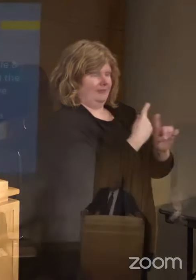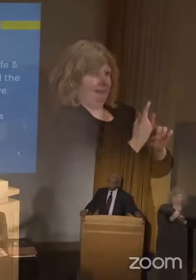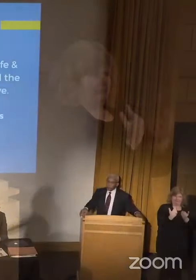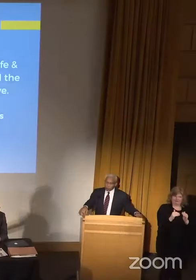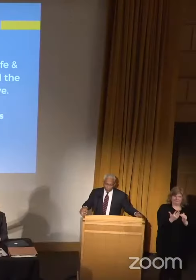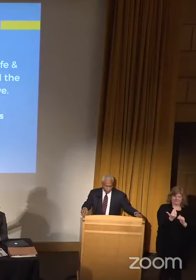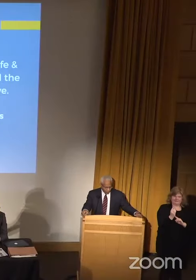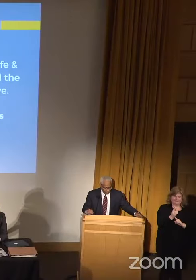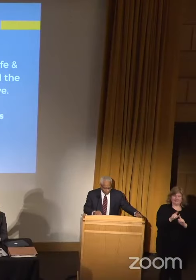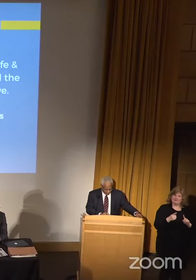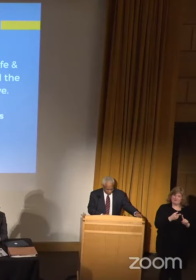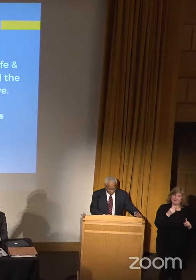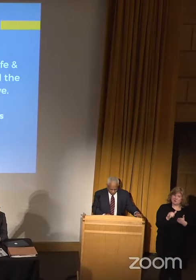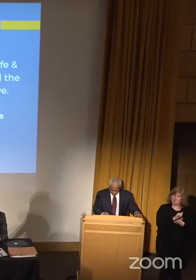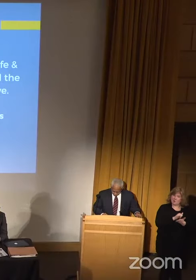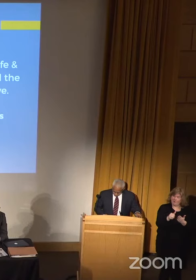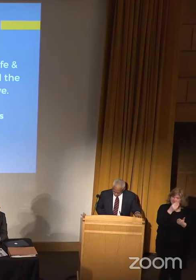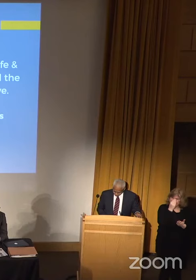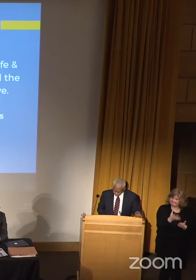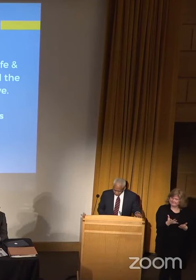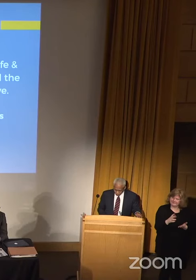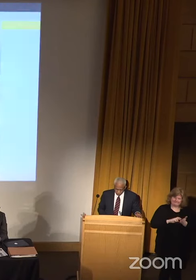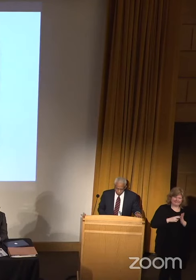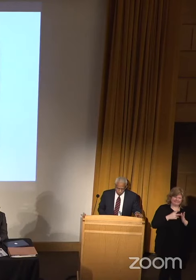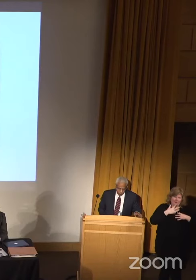but I'm from New York, so I don't think that'll be a problem.